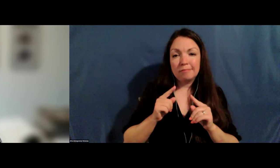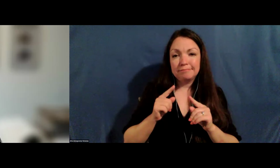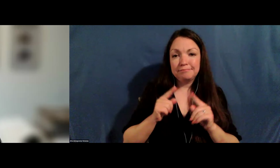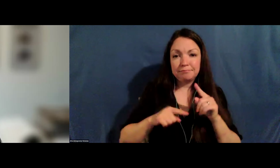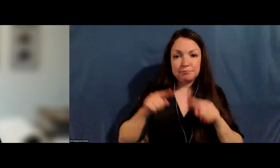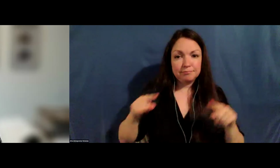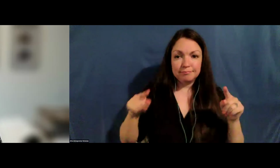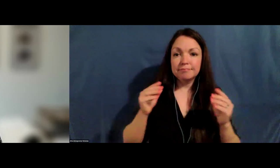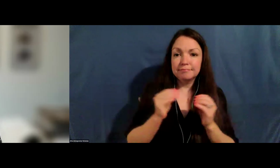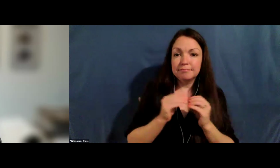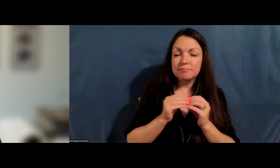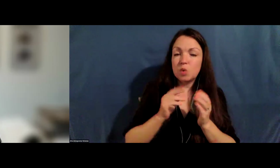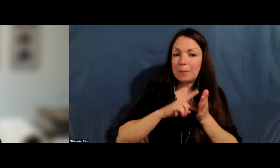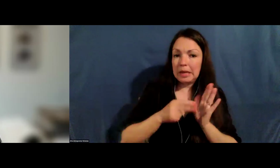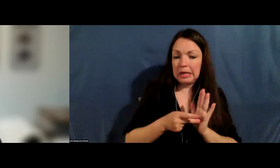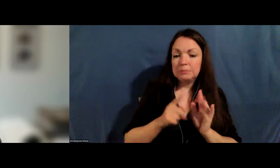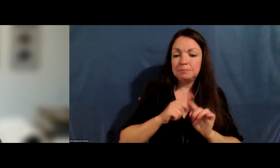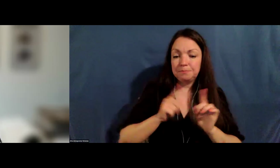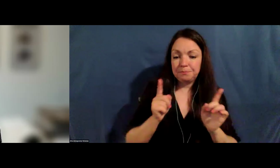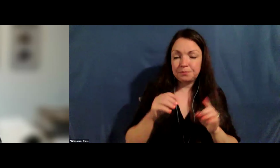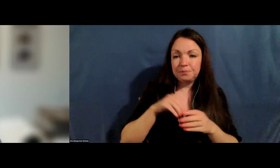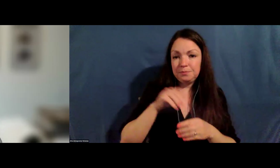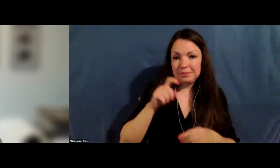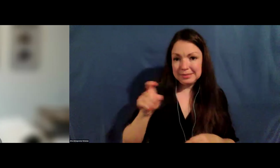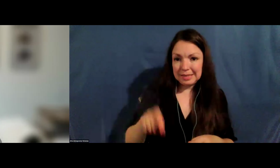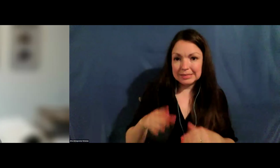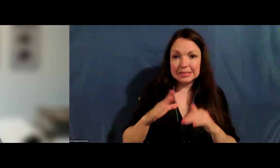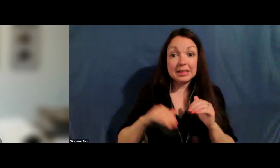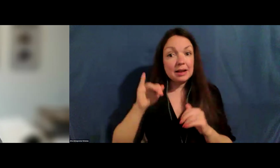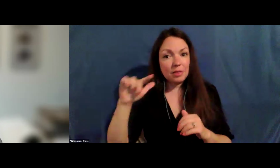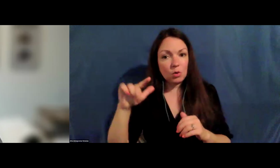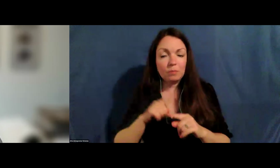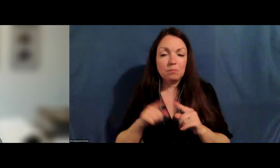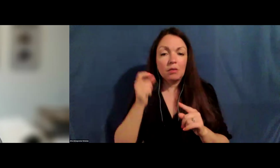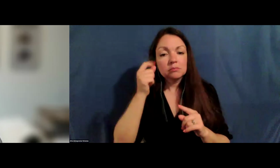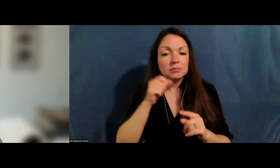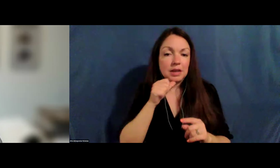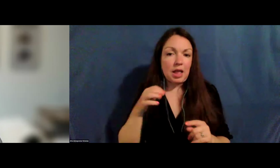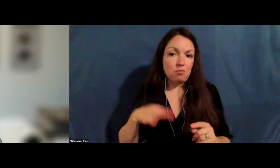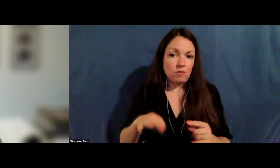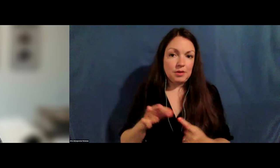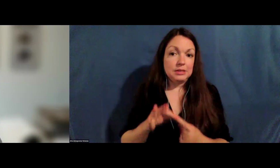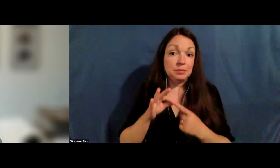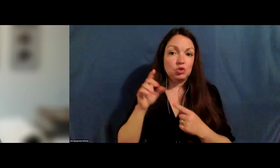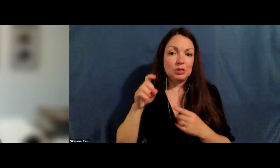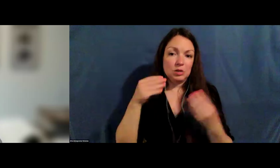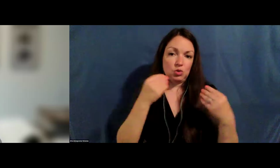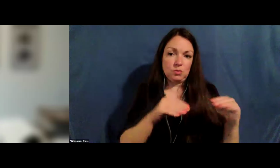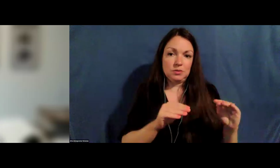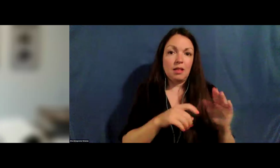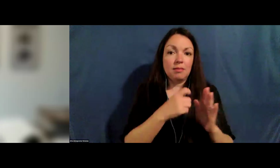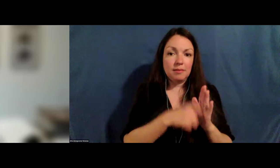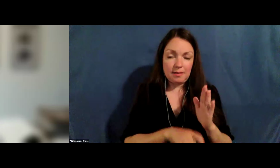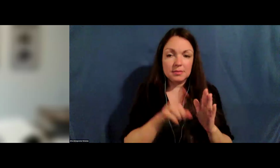important to be aware that generally not-for-profits still have to collect tax, especially in Illinois, on the sales of their goods. The